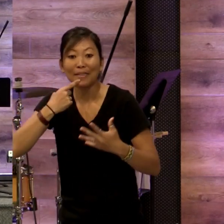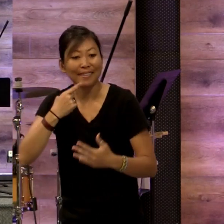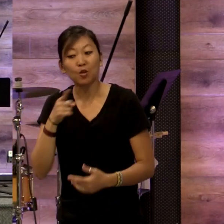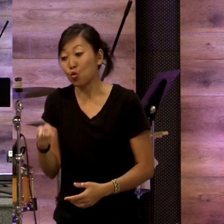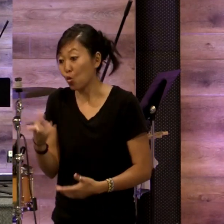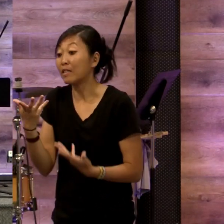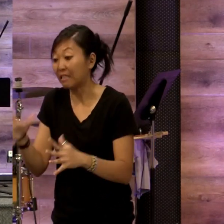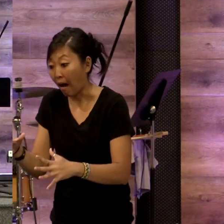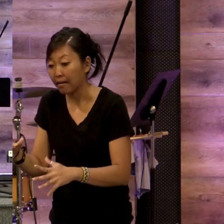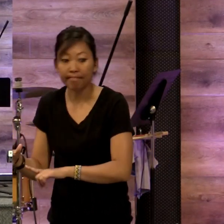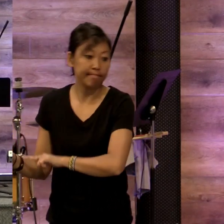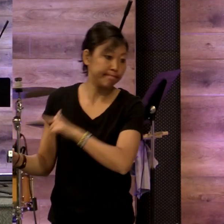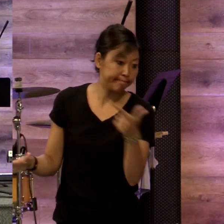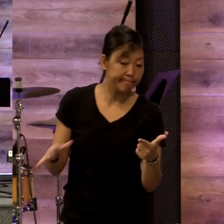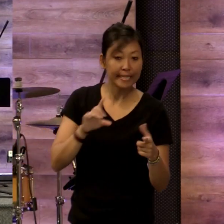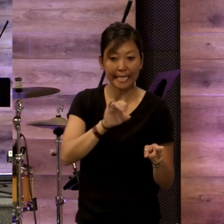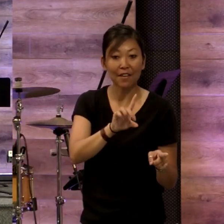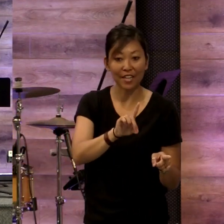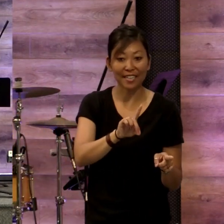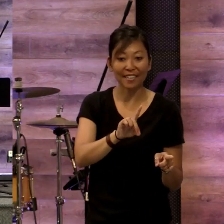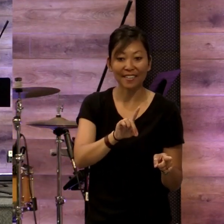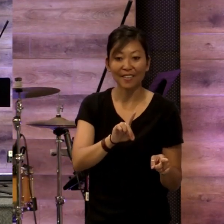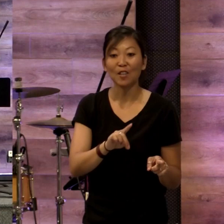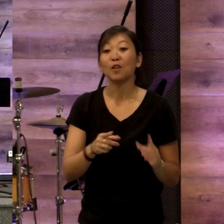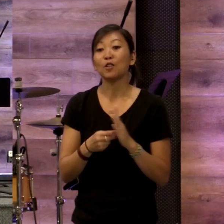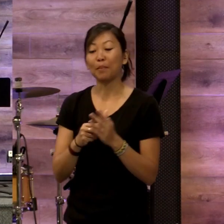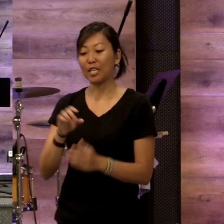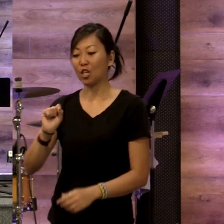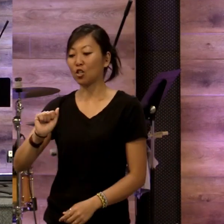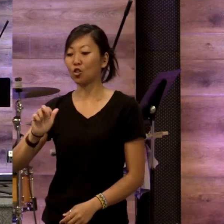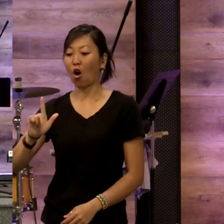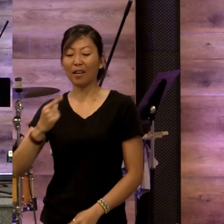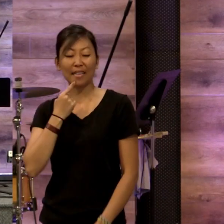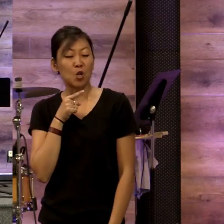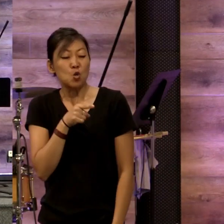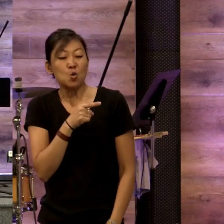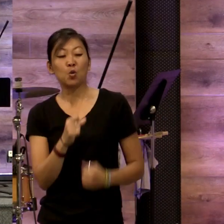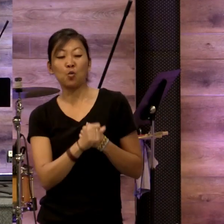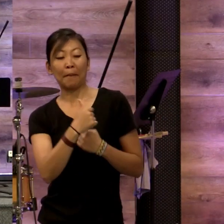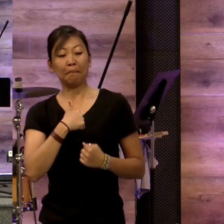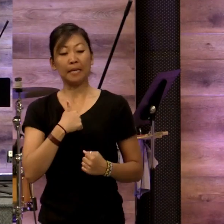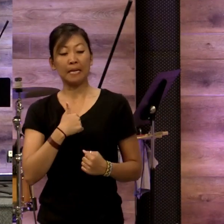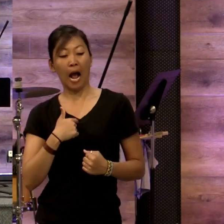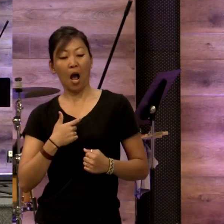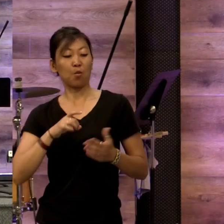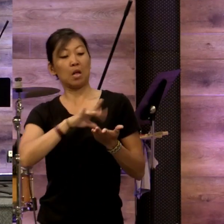then became the threat that he had to eliminate, even though he was nothing but loyal. Do you see that?